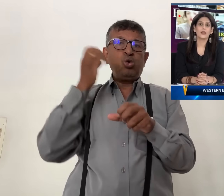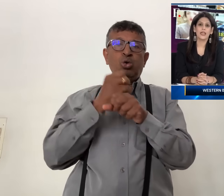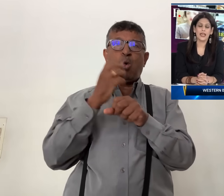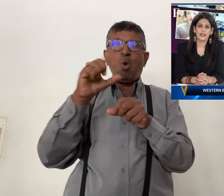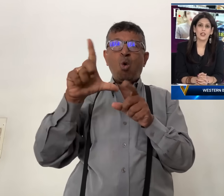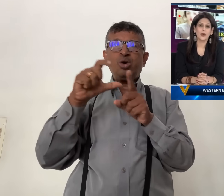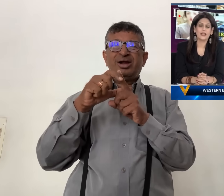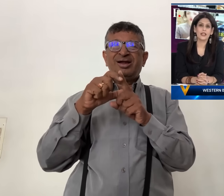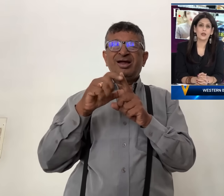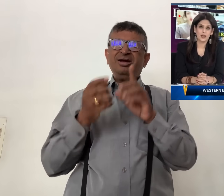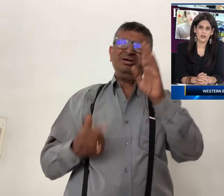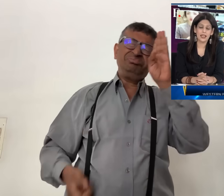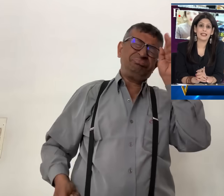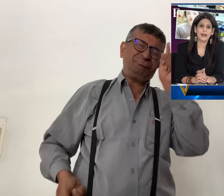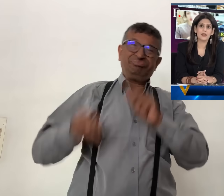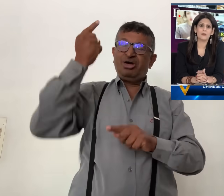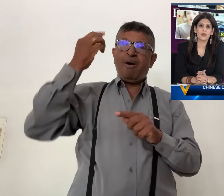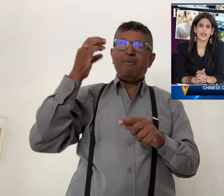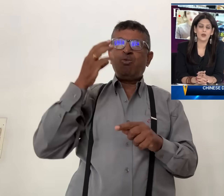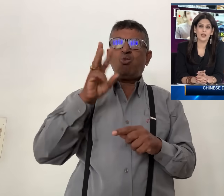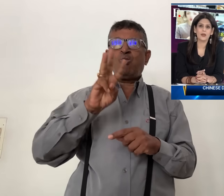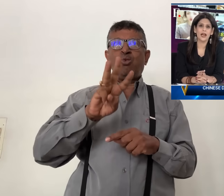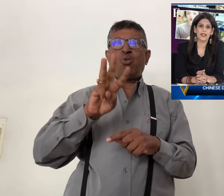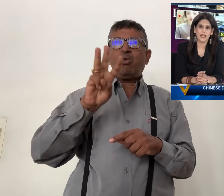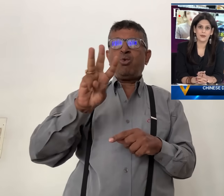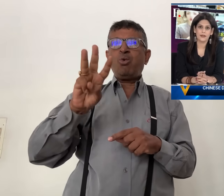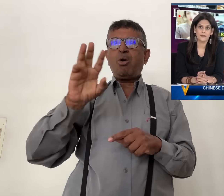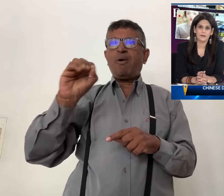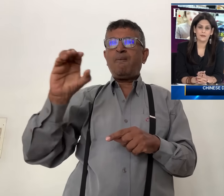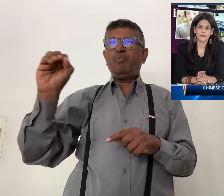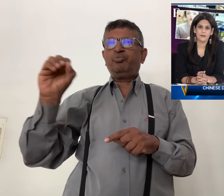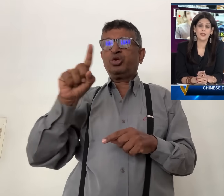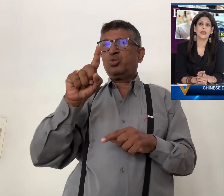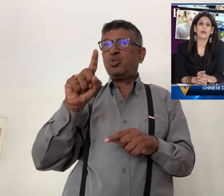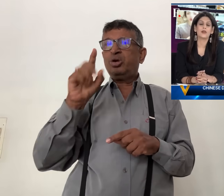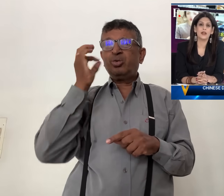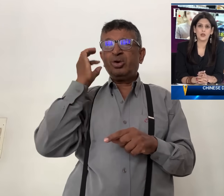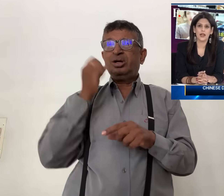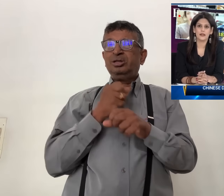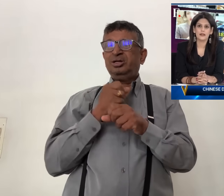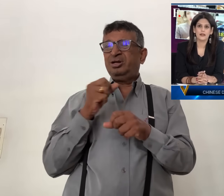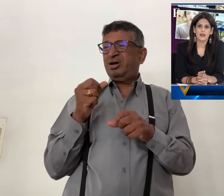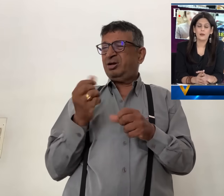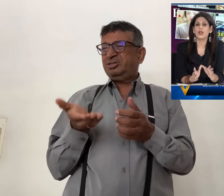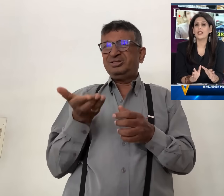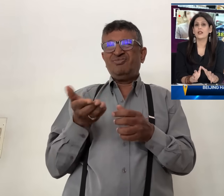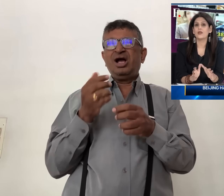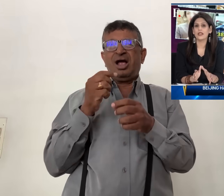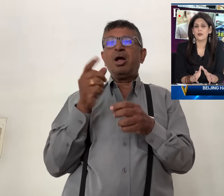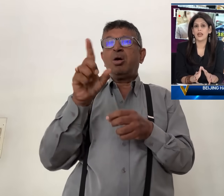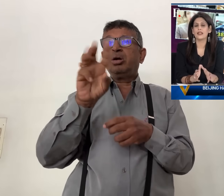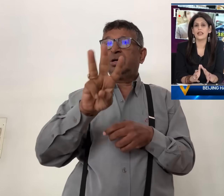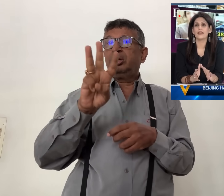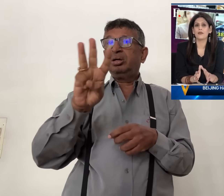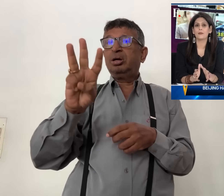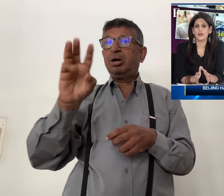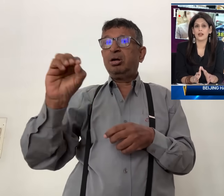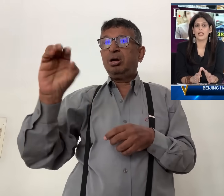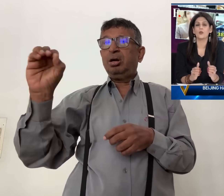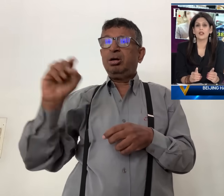the weekend, the US did a U-turn. It exempted most electronics from the high tariffs. This came as a relief to China. But China did not reciprocate in easing off the pressure. It wants